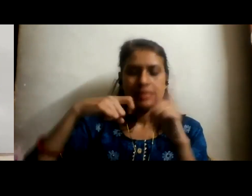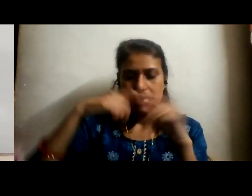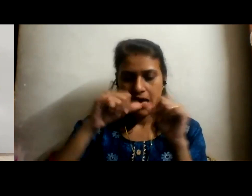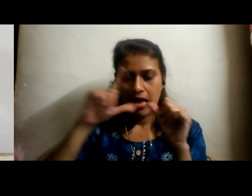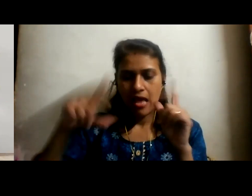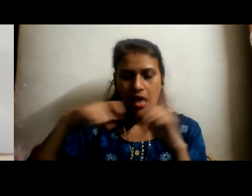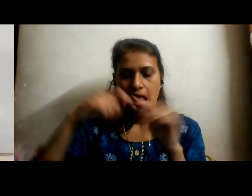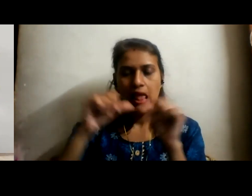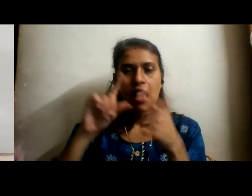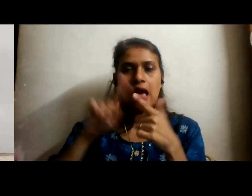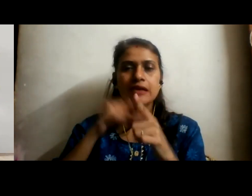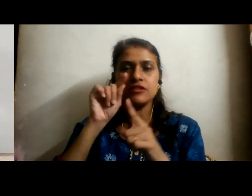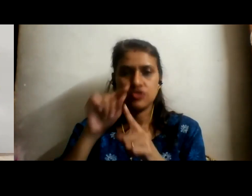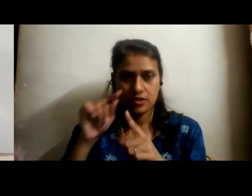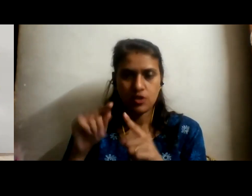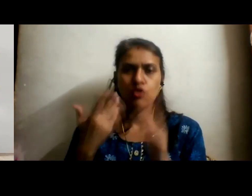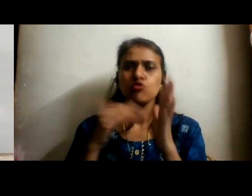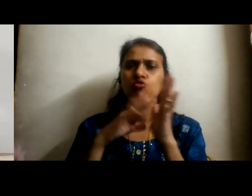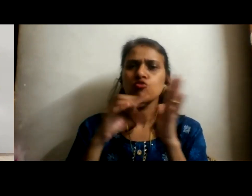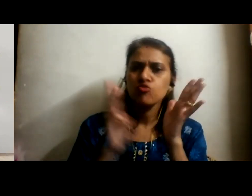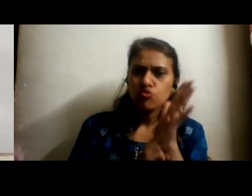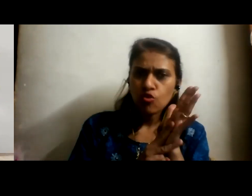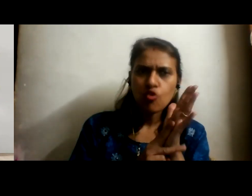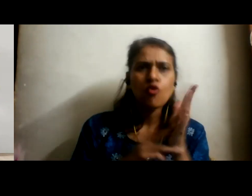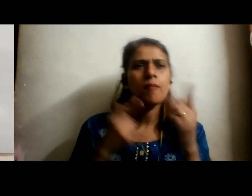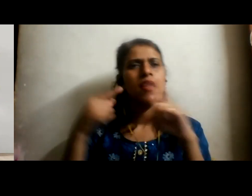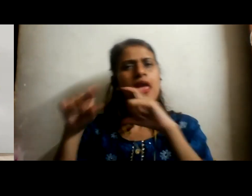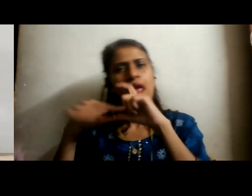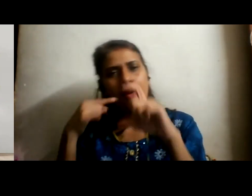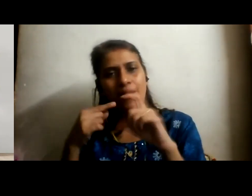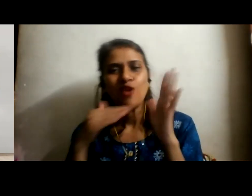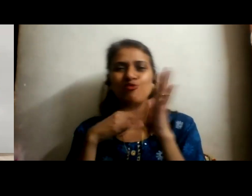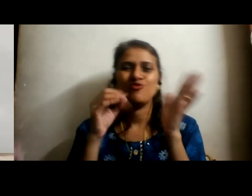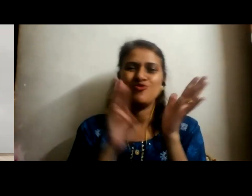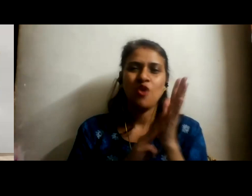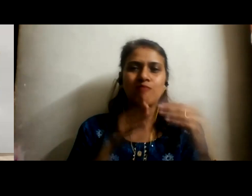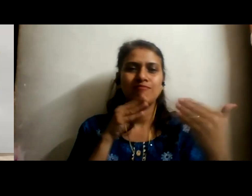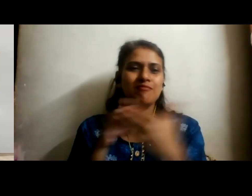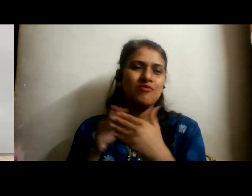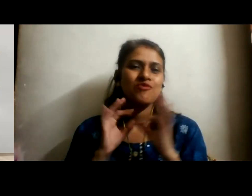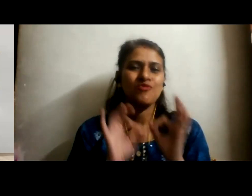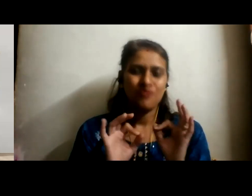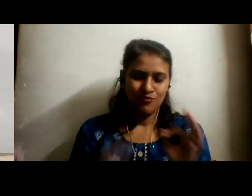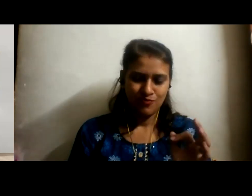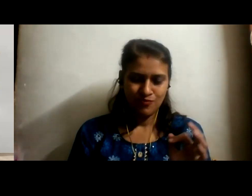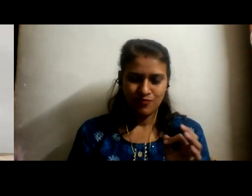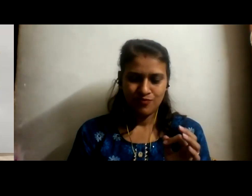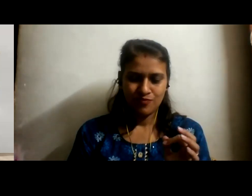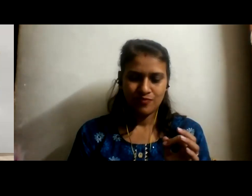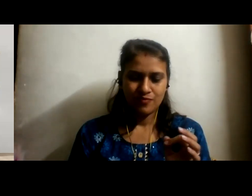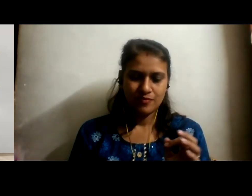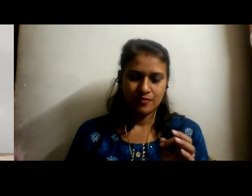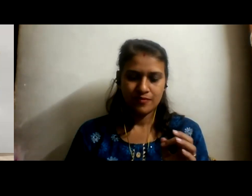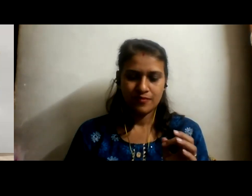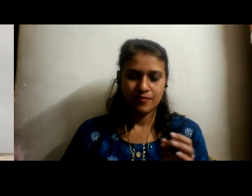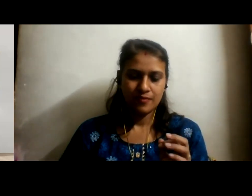Aur agar email ya Zoom, ab to Zoom bahut hum logon ko kareeb lekar aata hai. I'm happy to be any of the